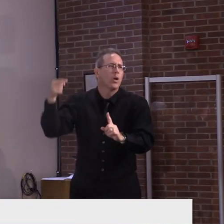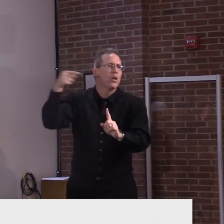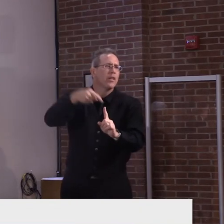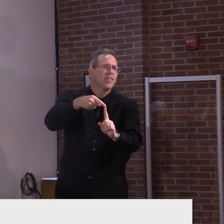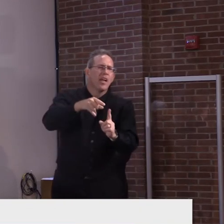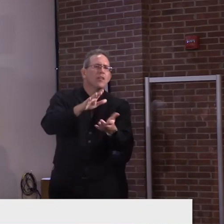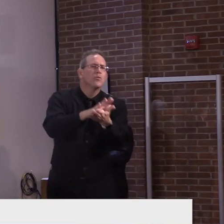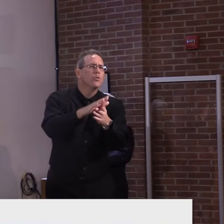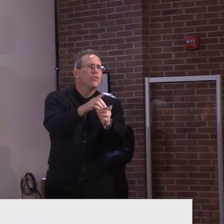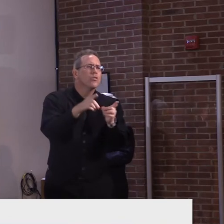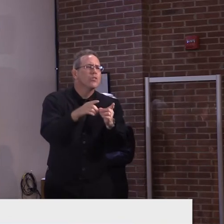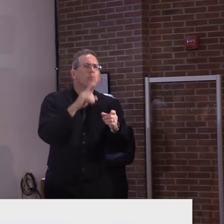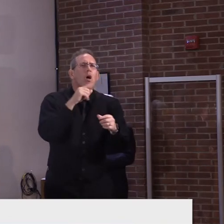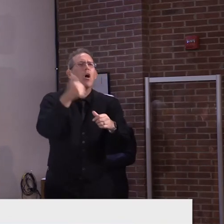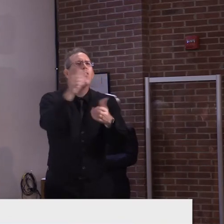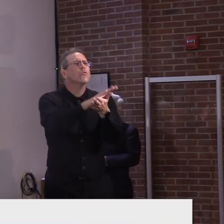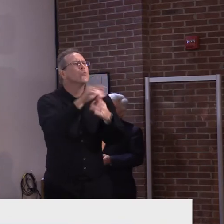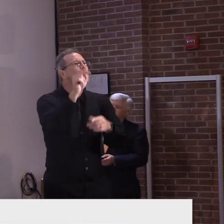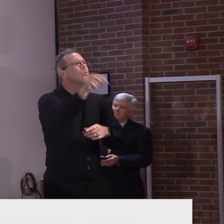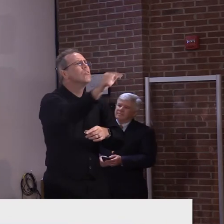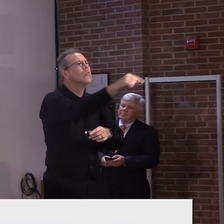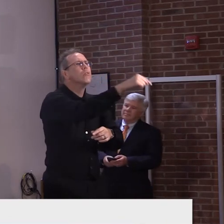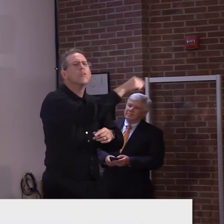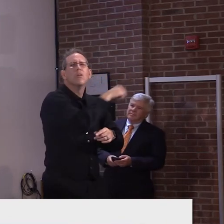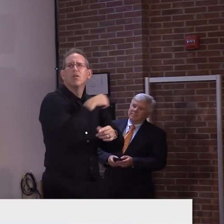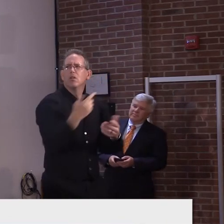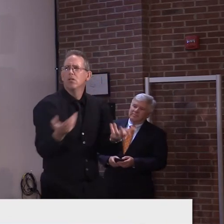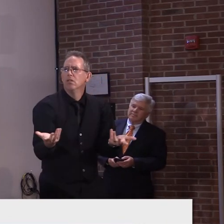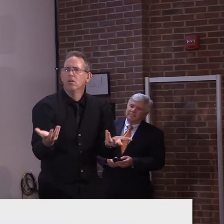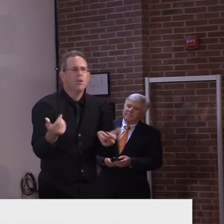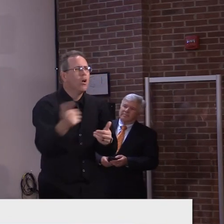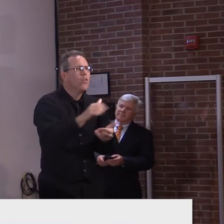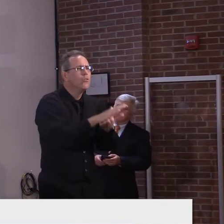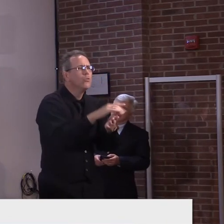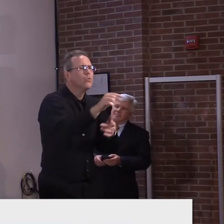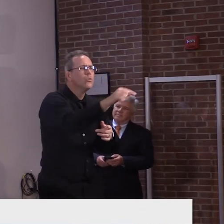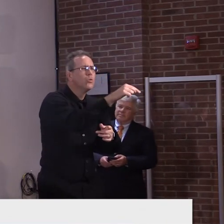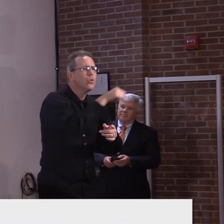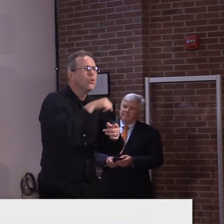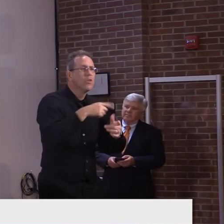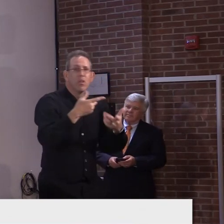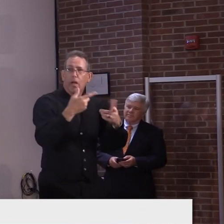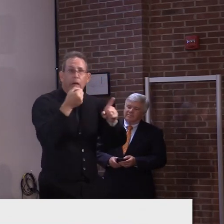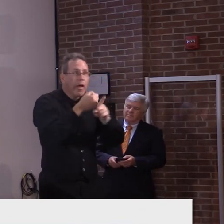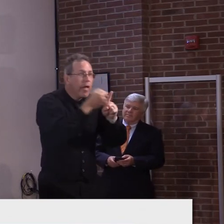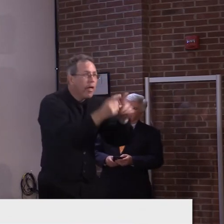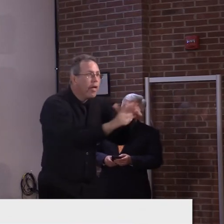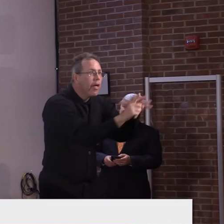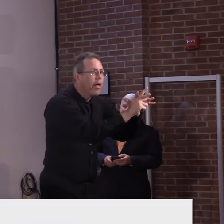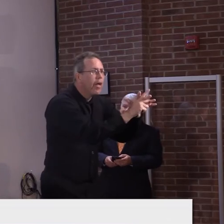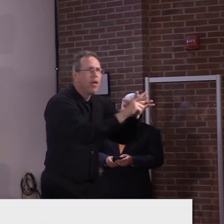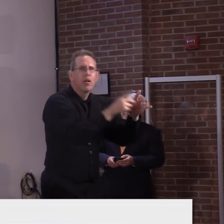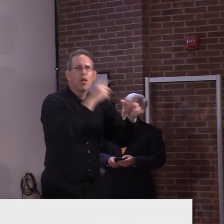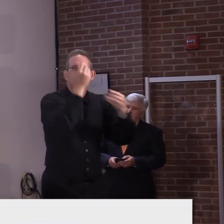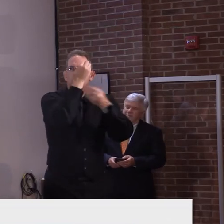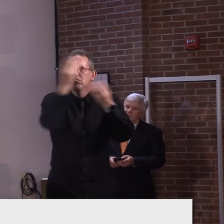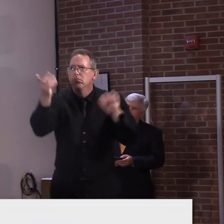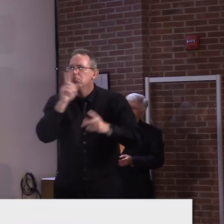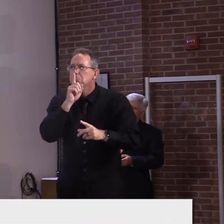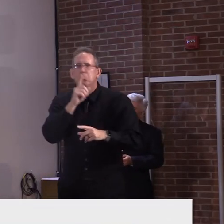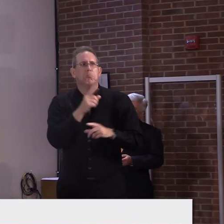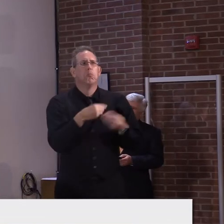how cases, outbreaks, and transmission are occurring in school without data from the state that's compiled and analyzed.